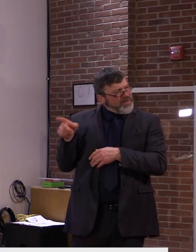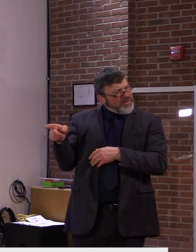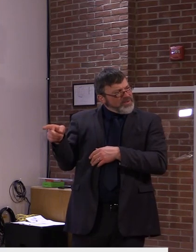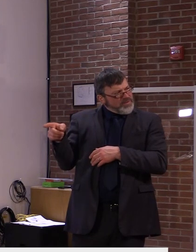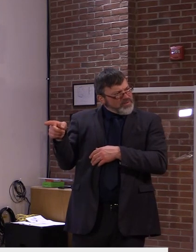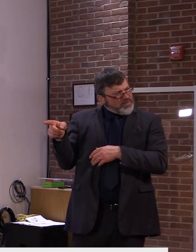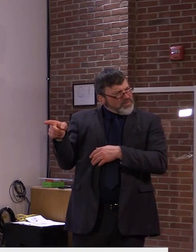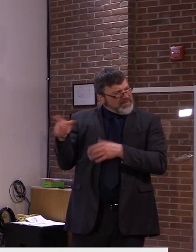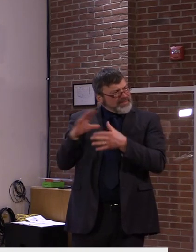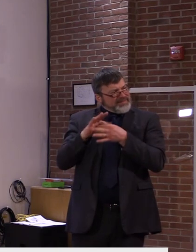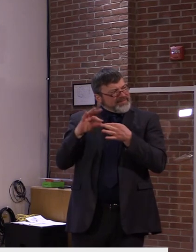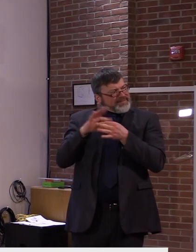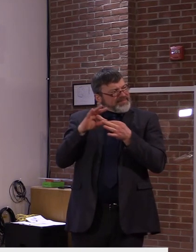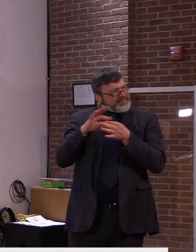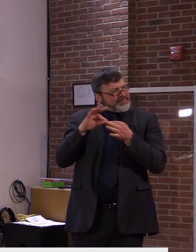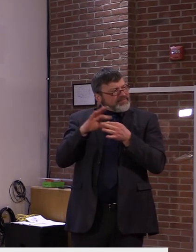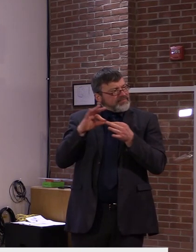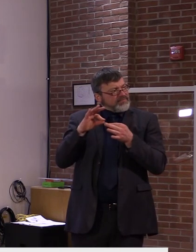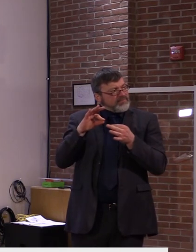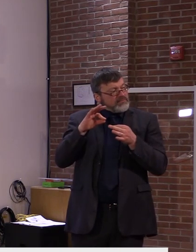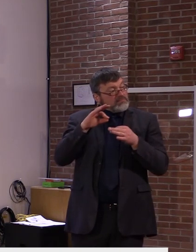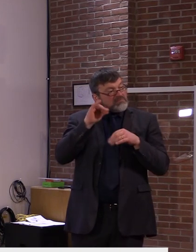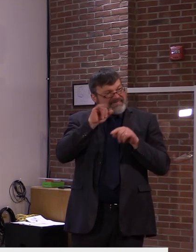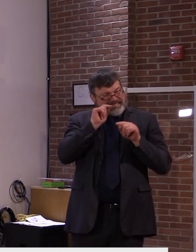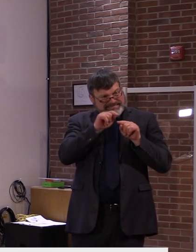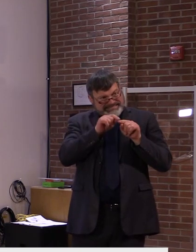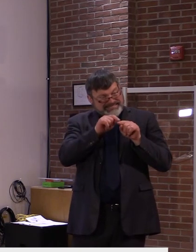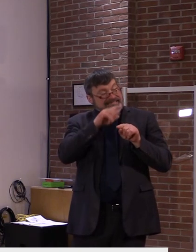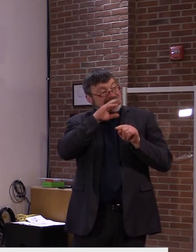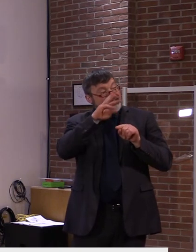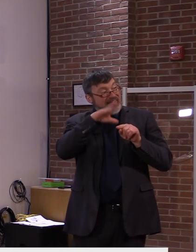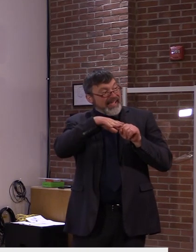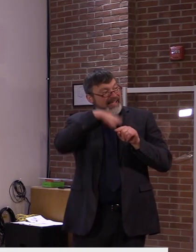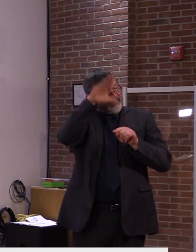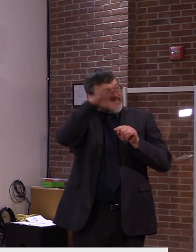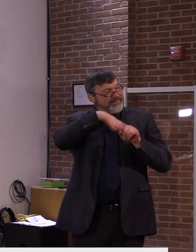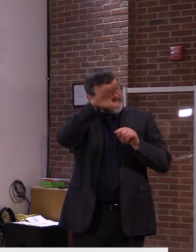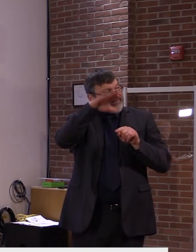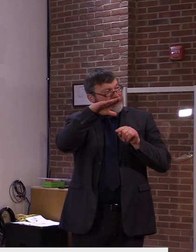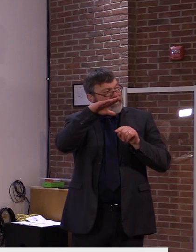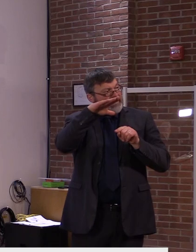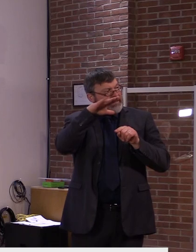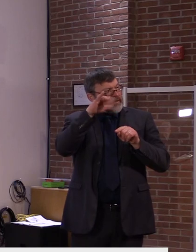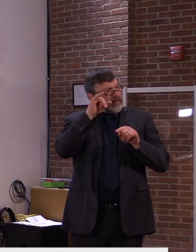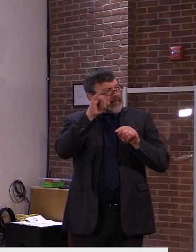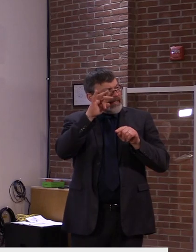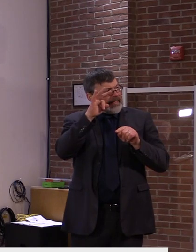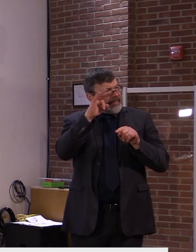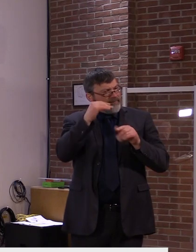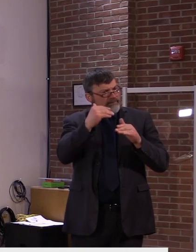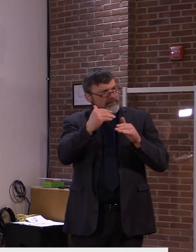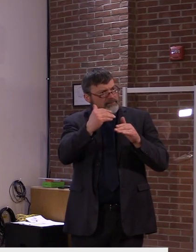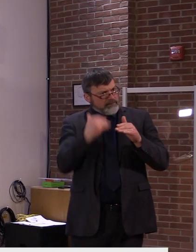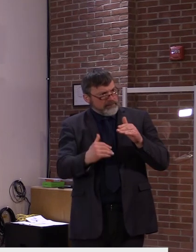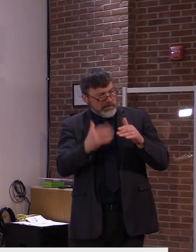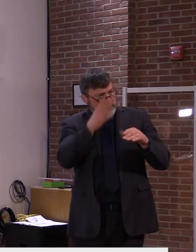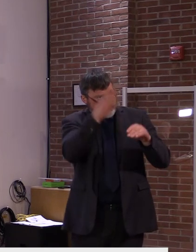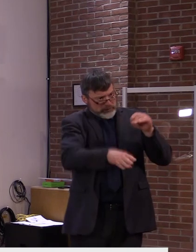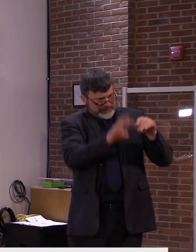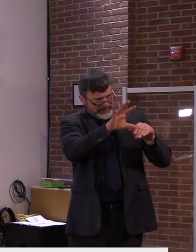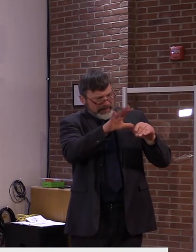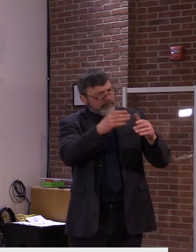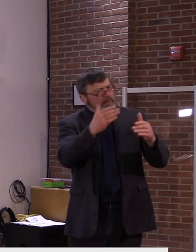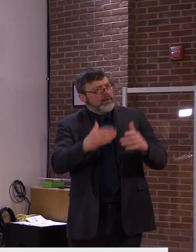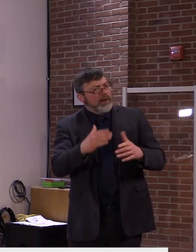underlying conditions. I guess, can you just kind of elaborate on what that age band or what that priority schedule looks like? I think the governor had